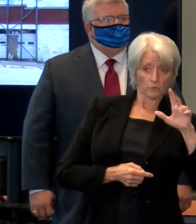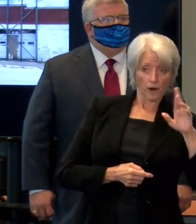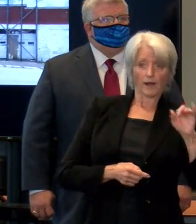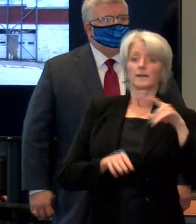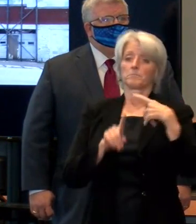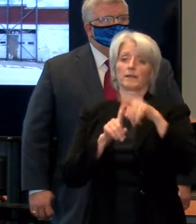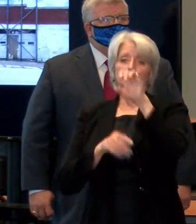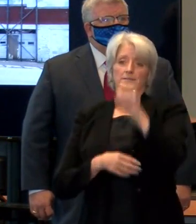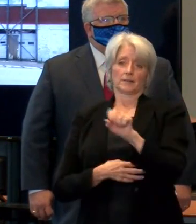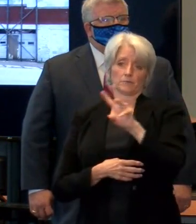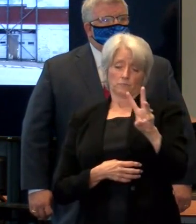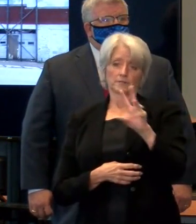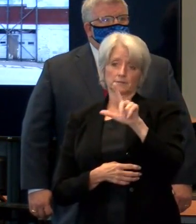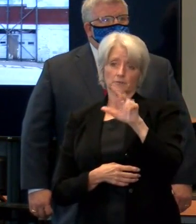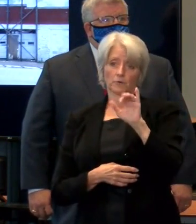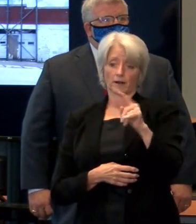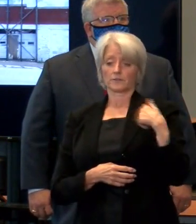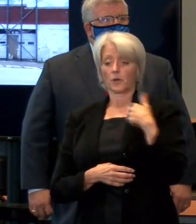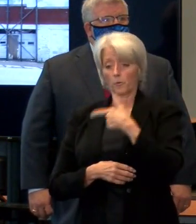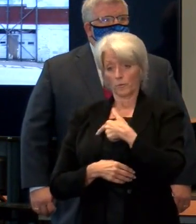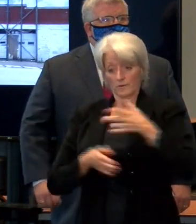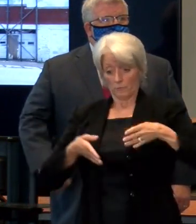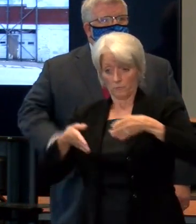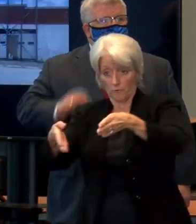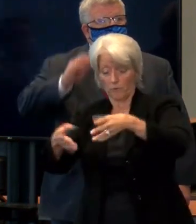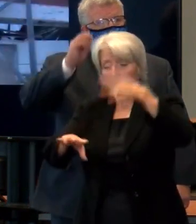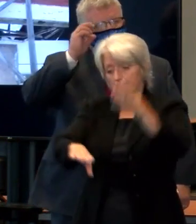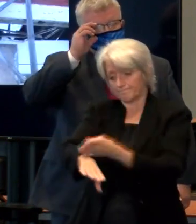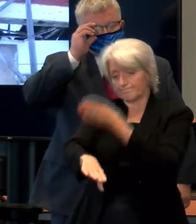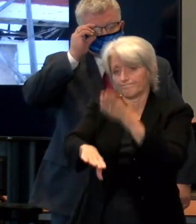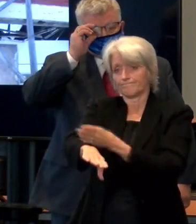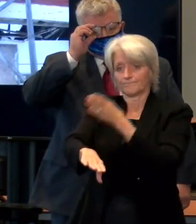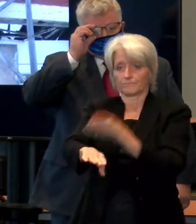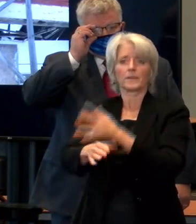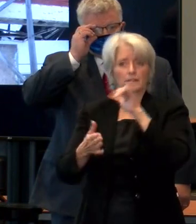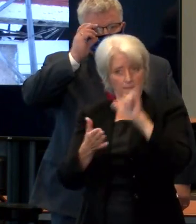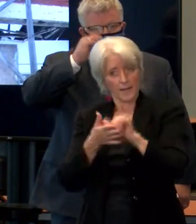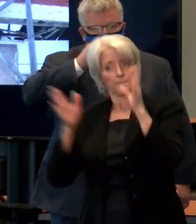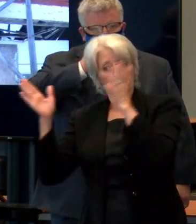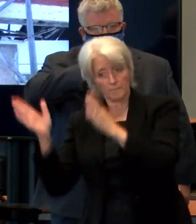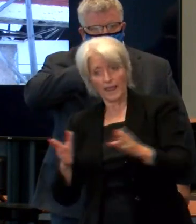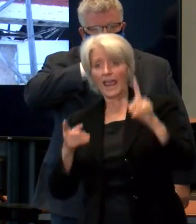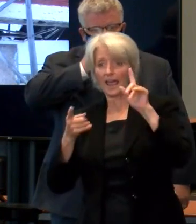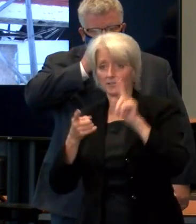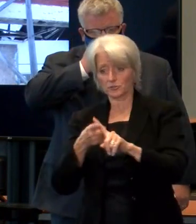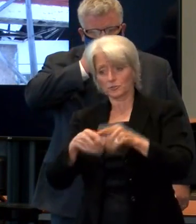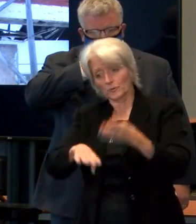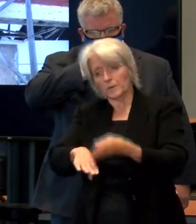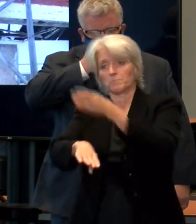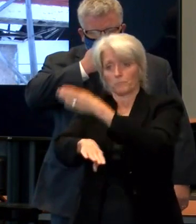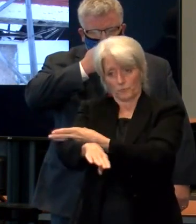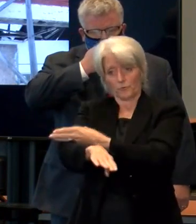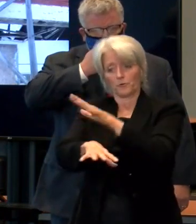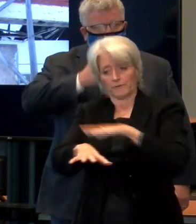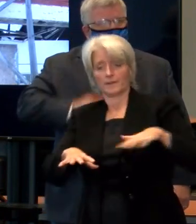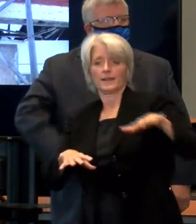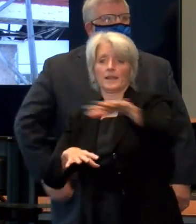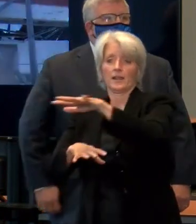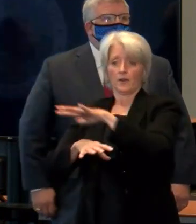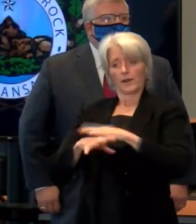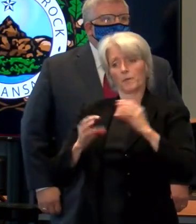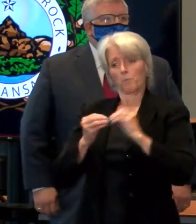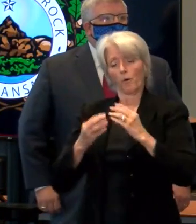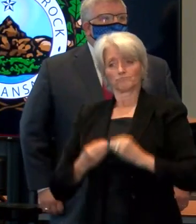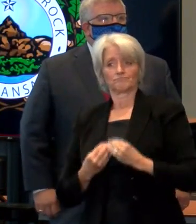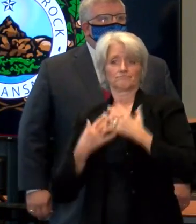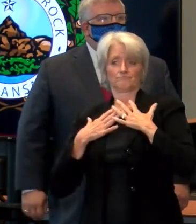seen that resurfacing and that repaving. That was an intentional effort to bring about more quality of life and a greater vibrancy